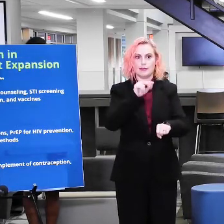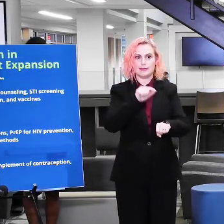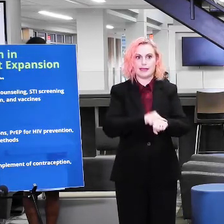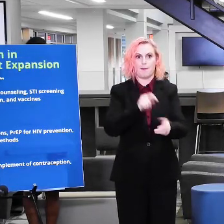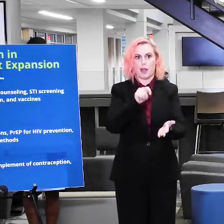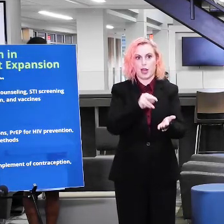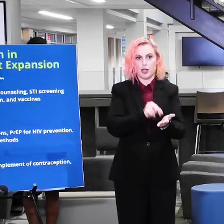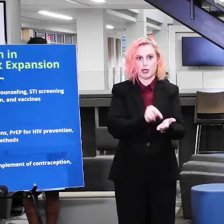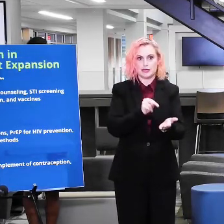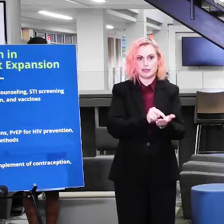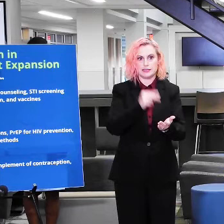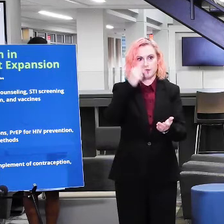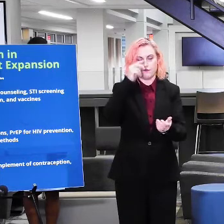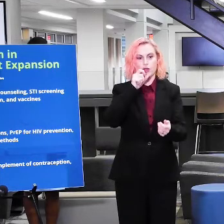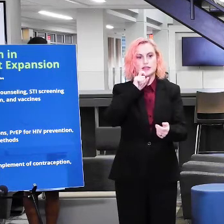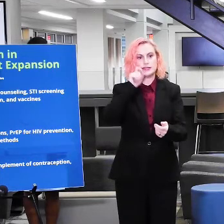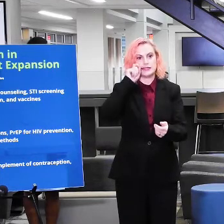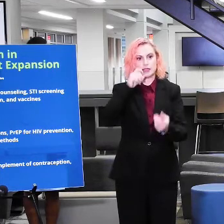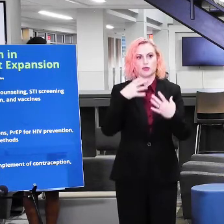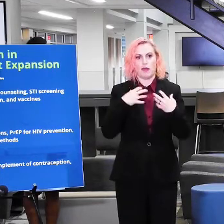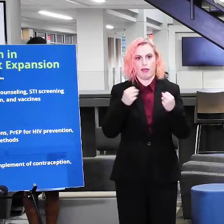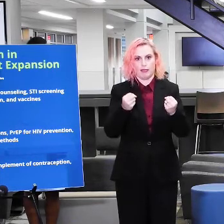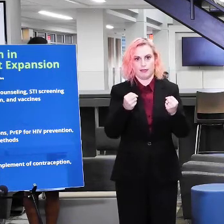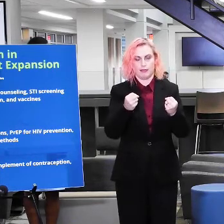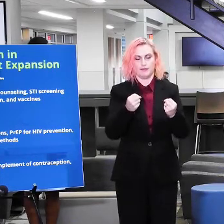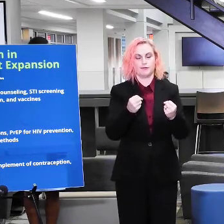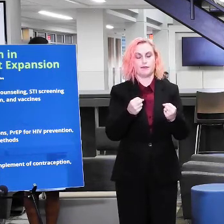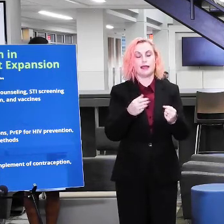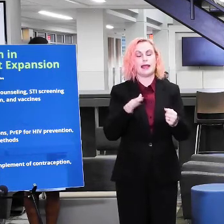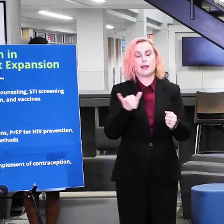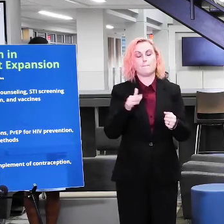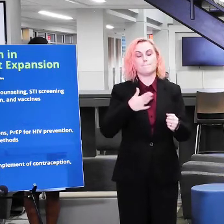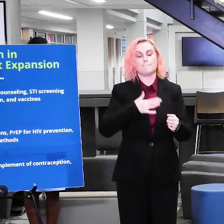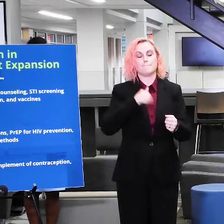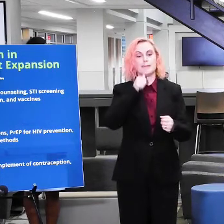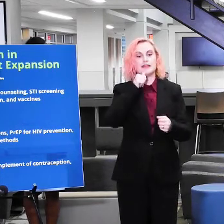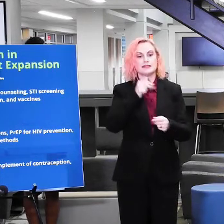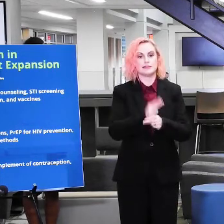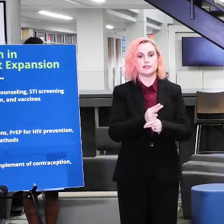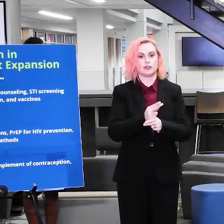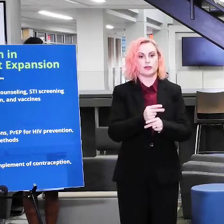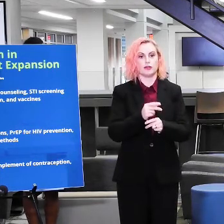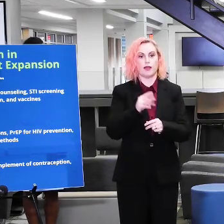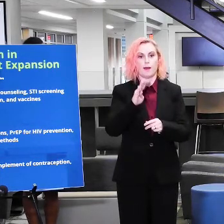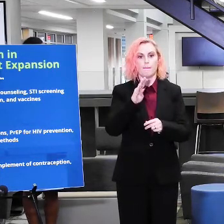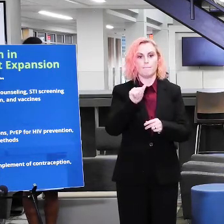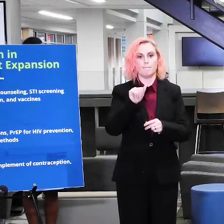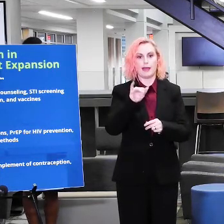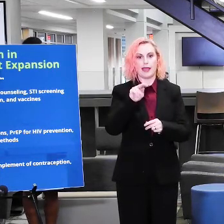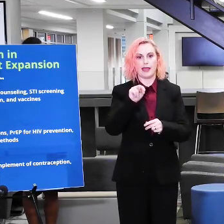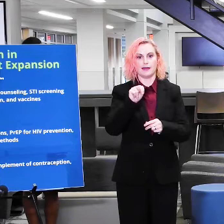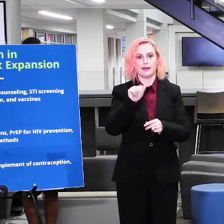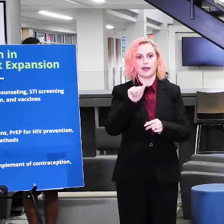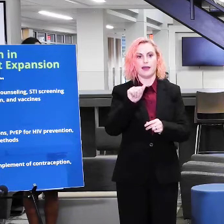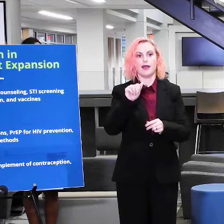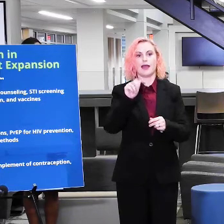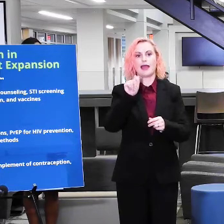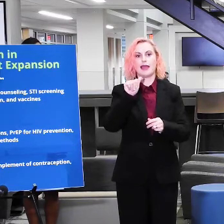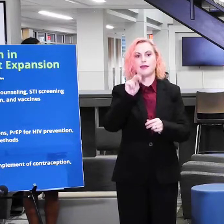for sexual and reproductive health. As my sister, Bayan Ansari, who works in the Wellness Center, has